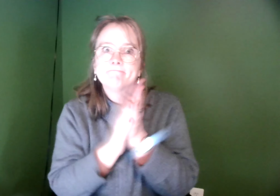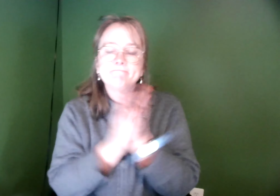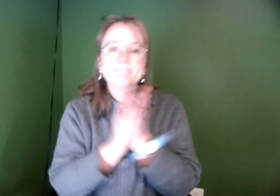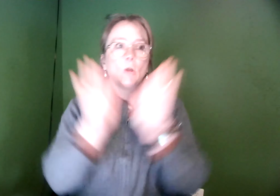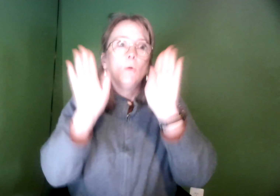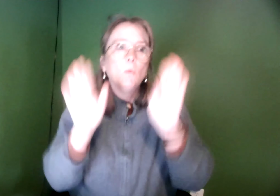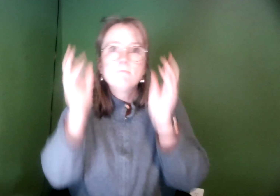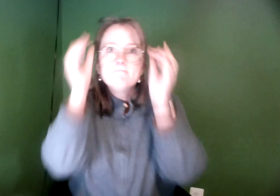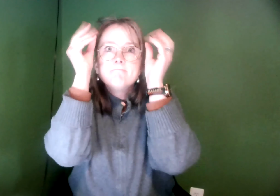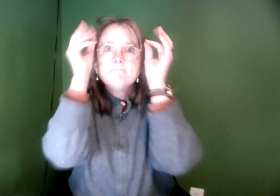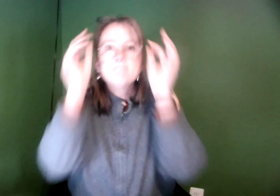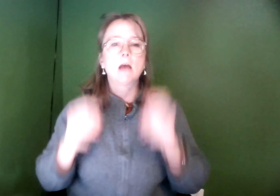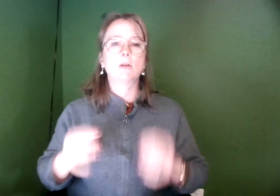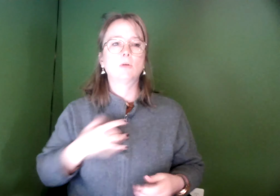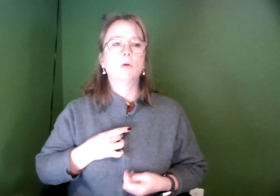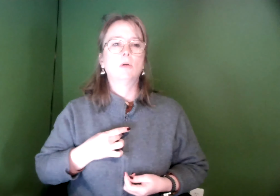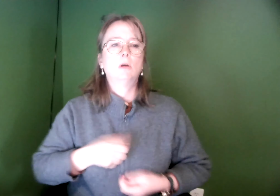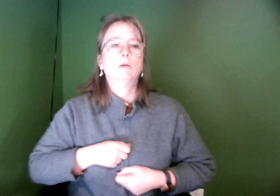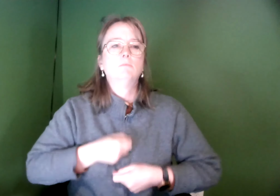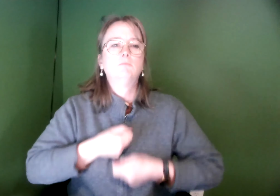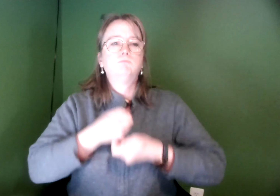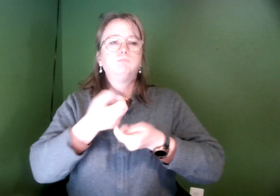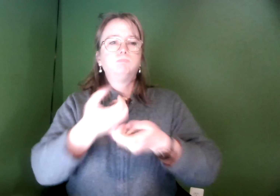and just heartfelt,